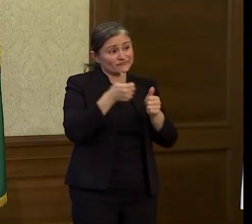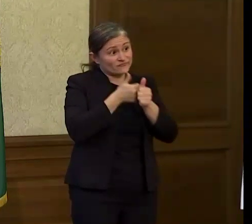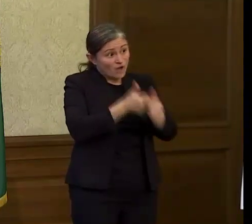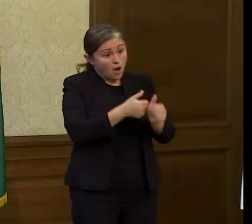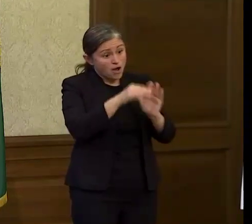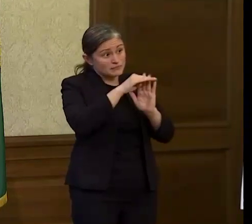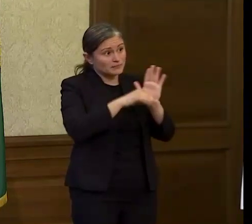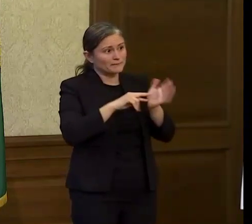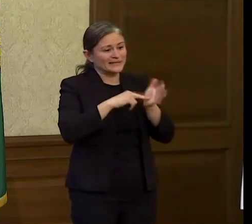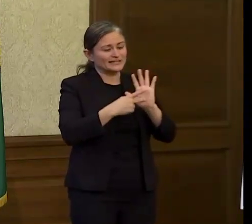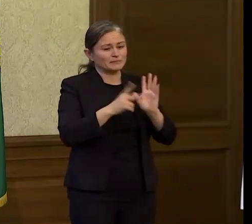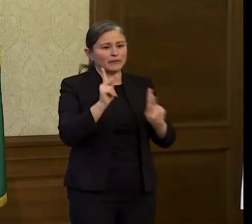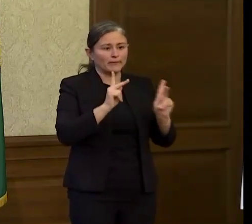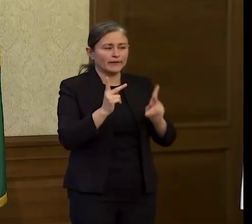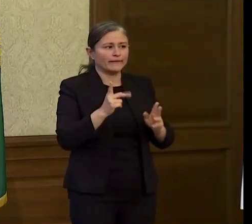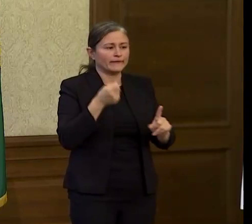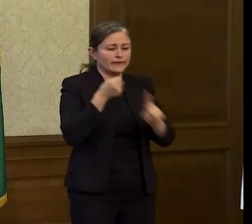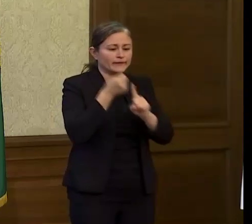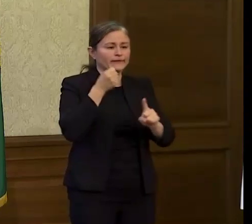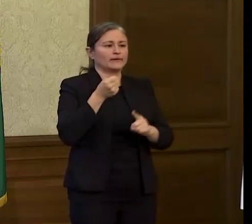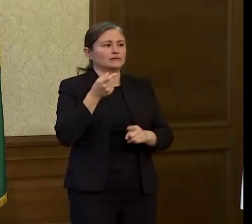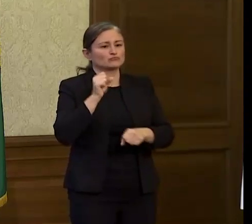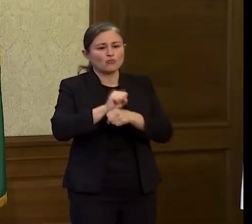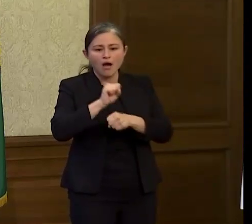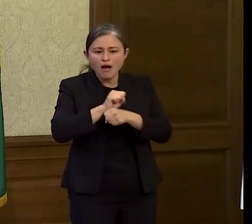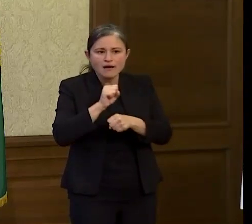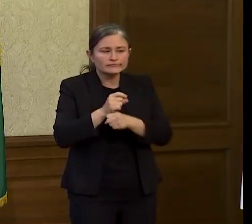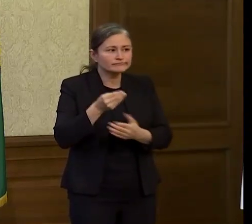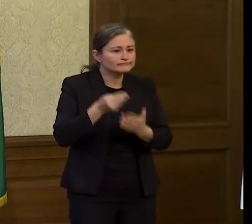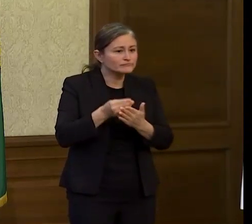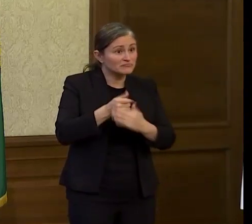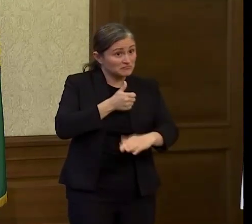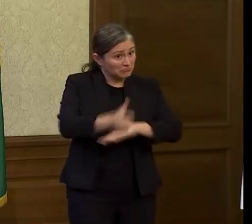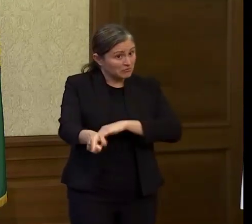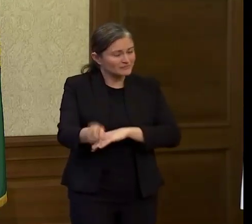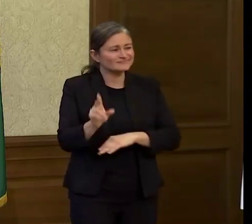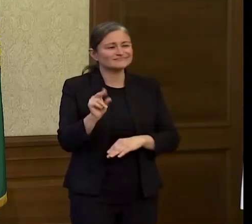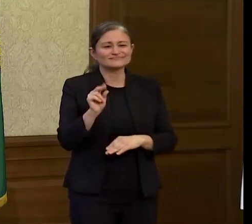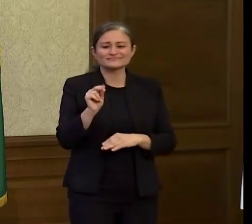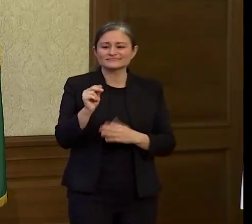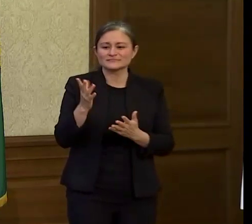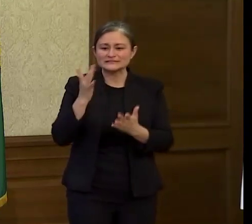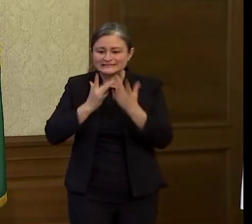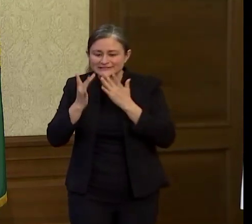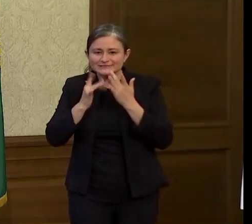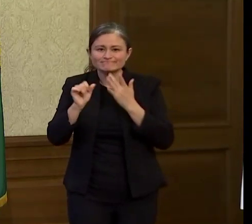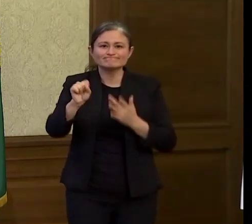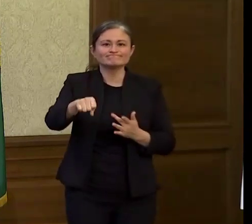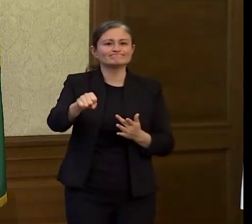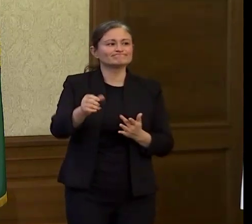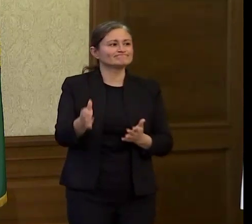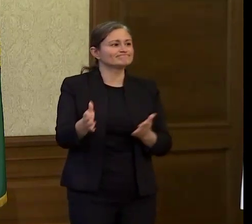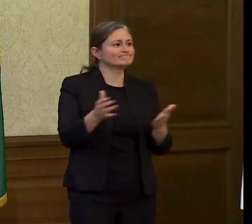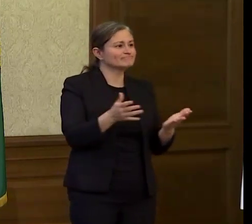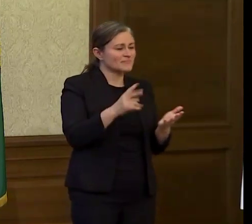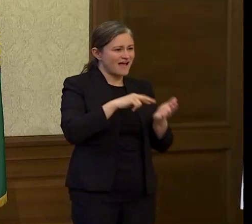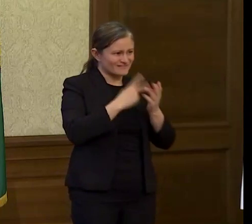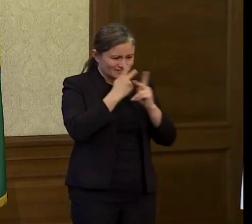of this virus. And we need to exercise all our efforts to find ways to support these